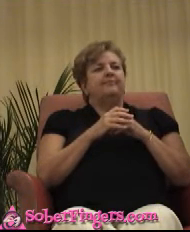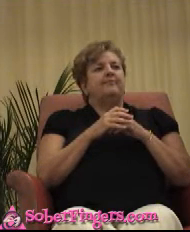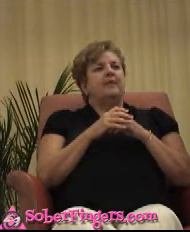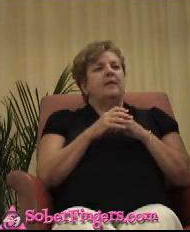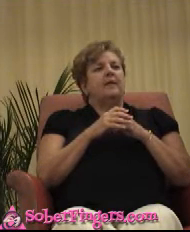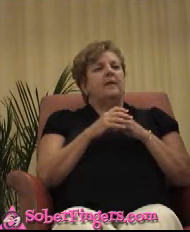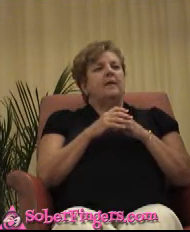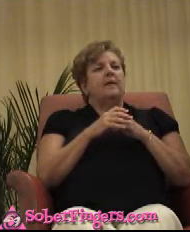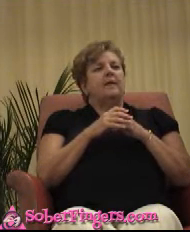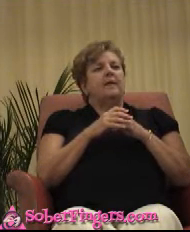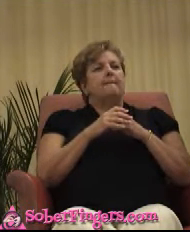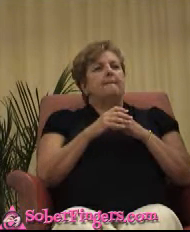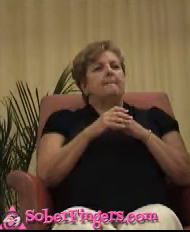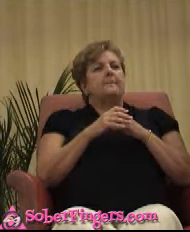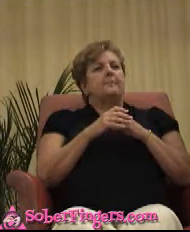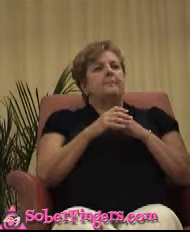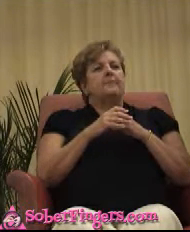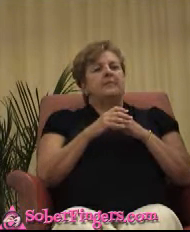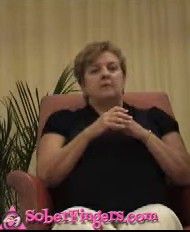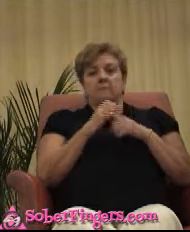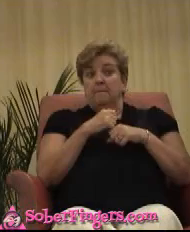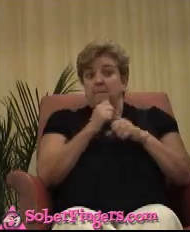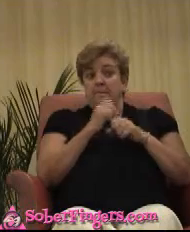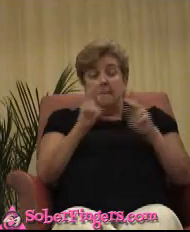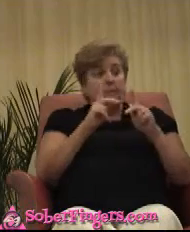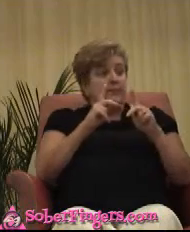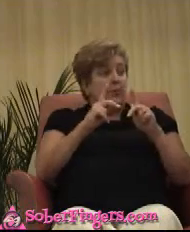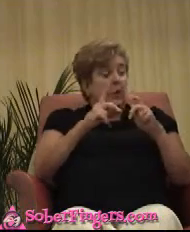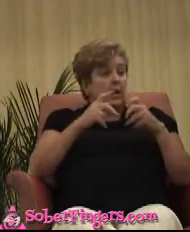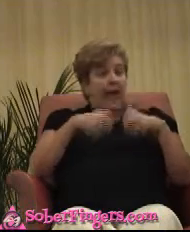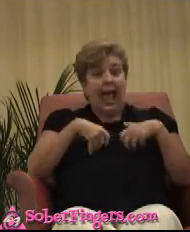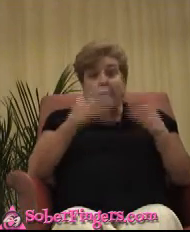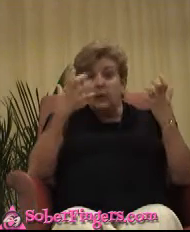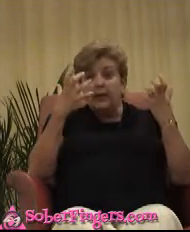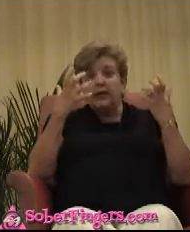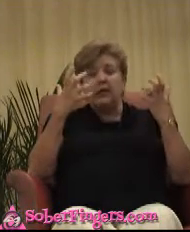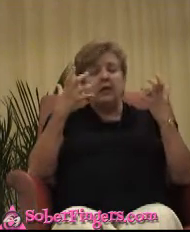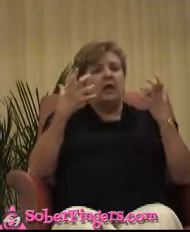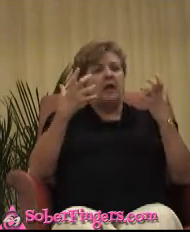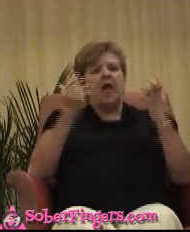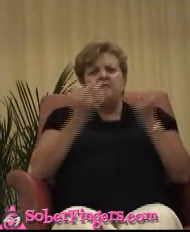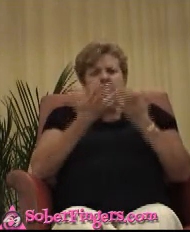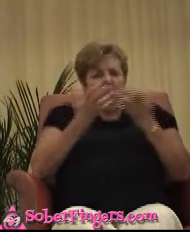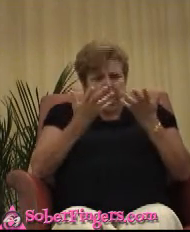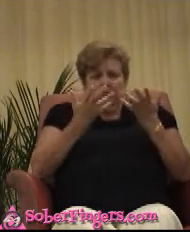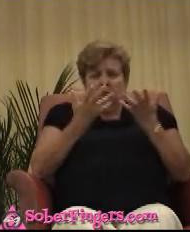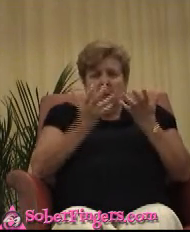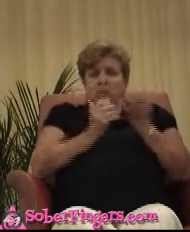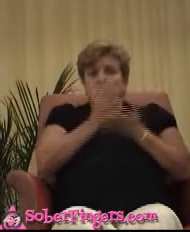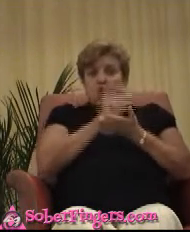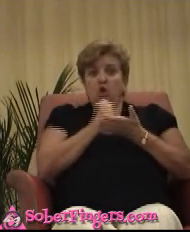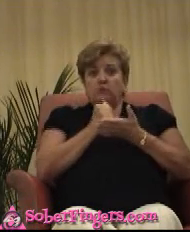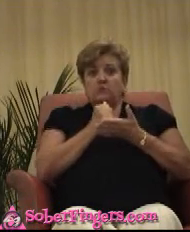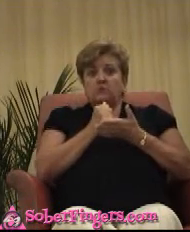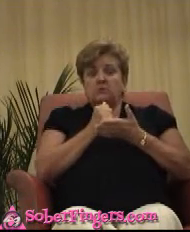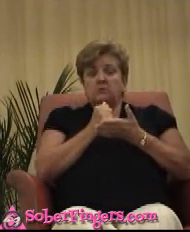Scorned, people angry, contempt, disdain, all of them deserved from my viewpoint.